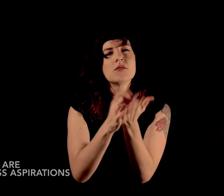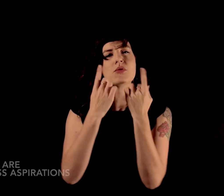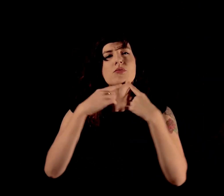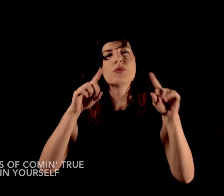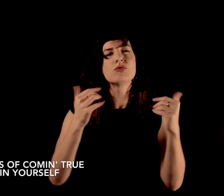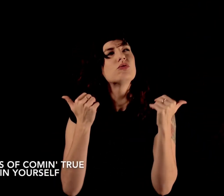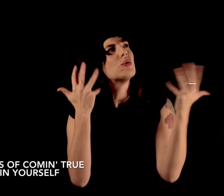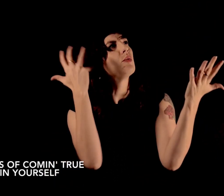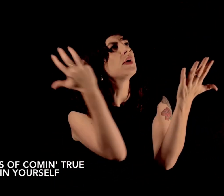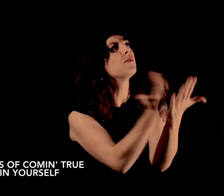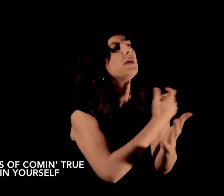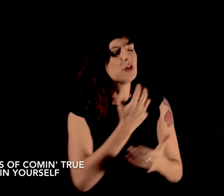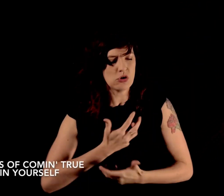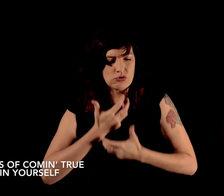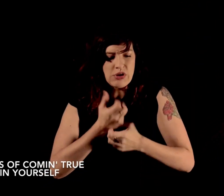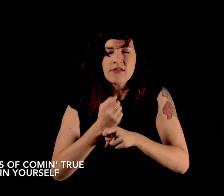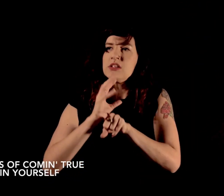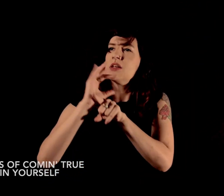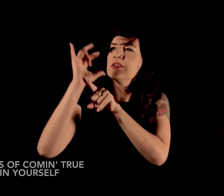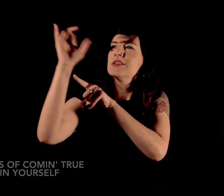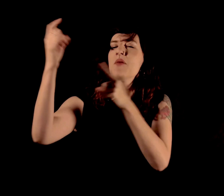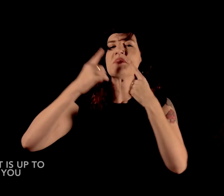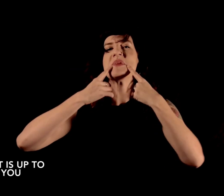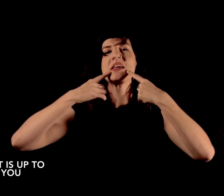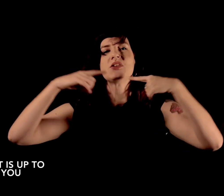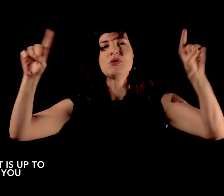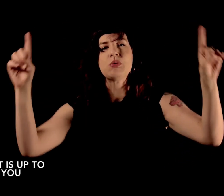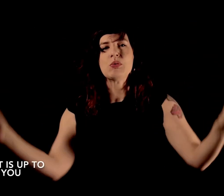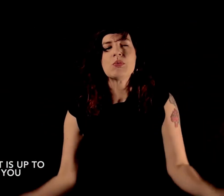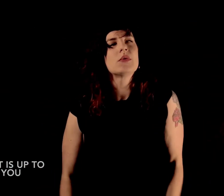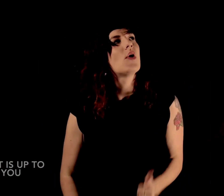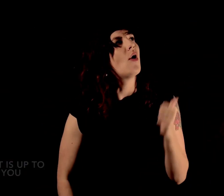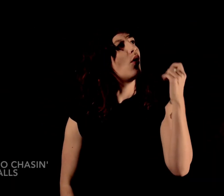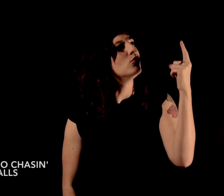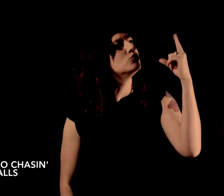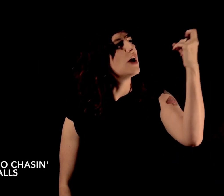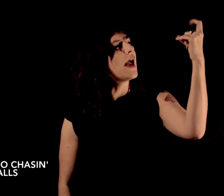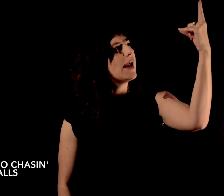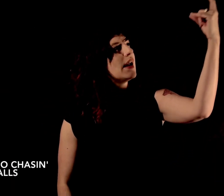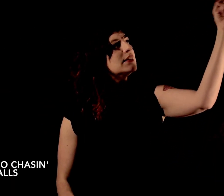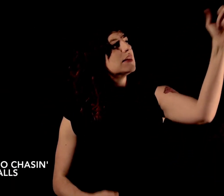coming true. Believe in yourself, the rest is up to me and you. Go chasing.